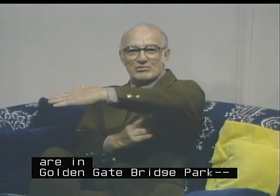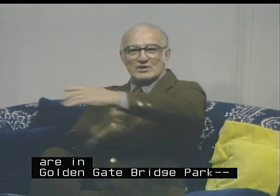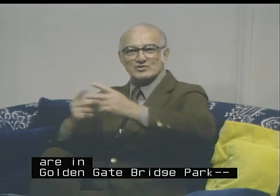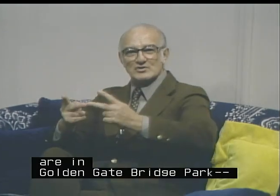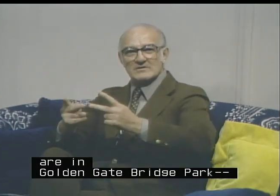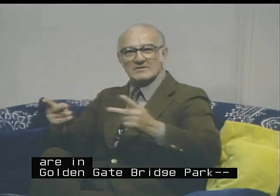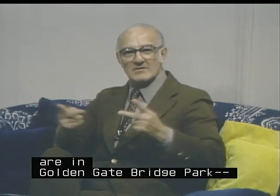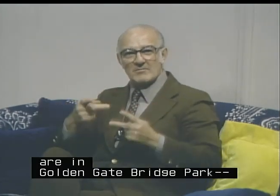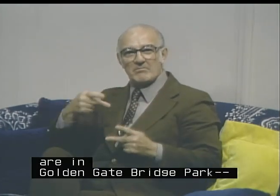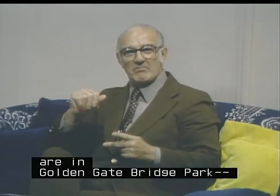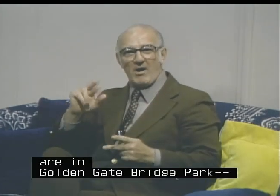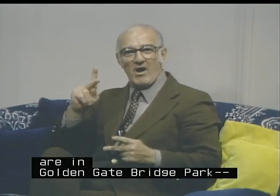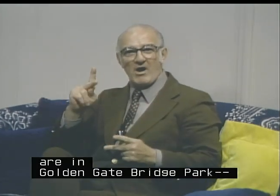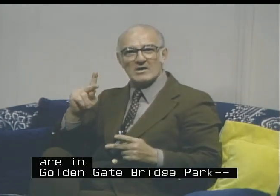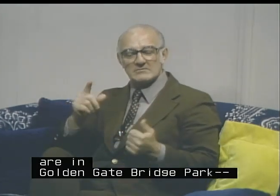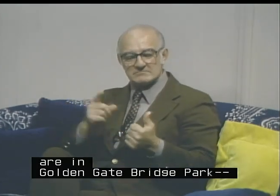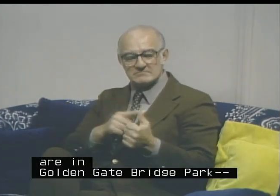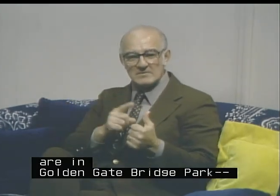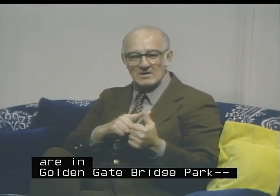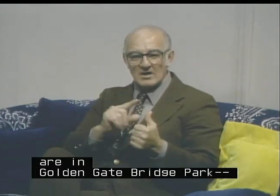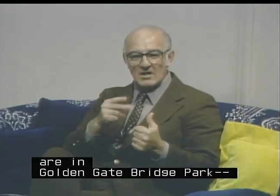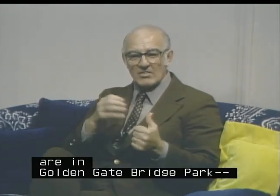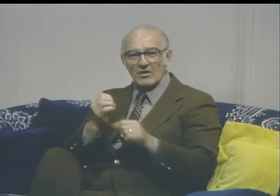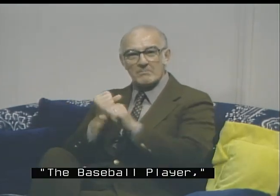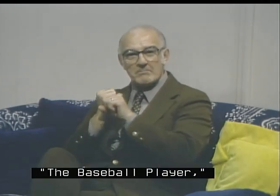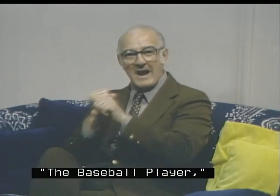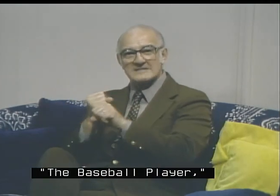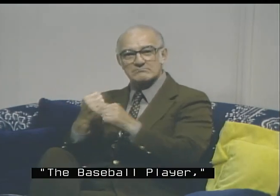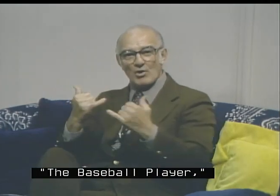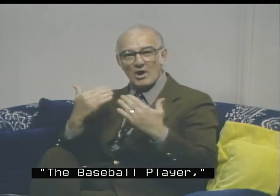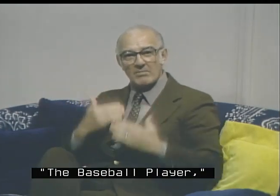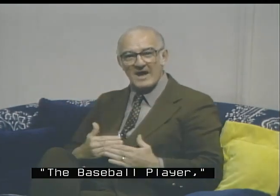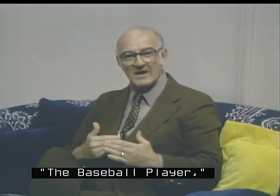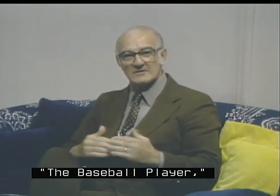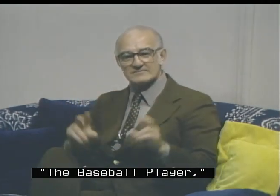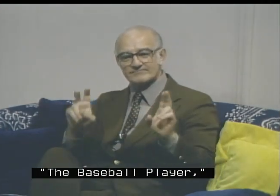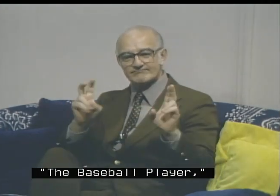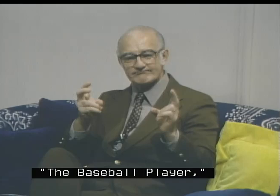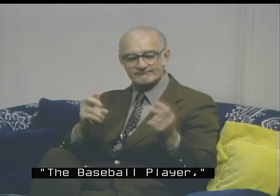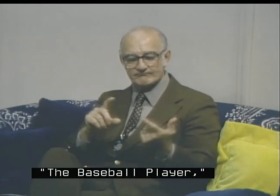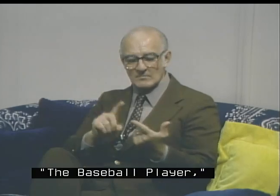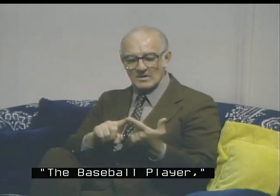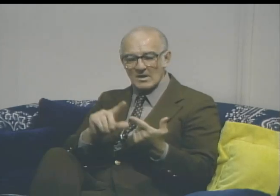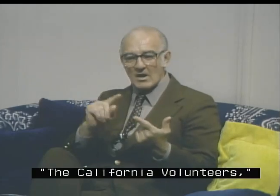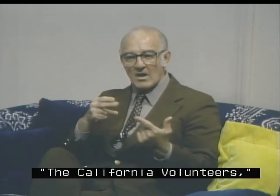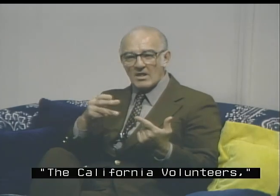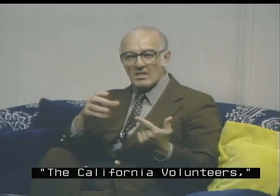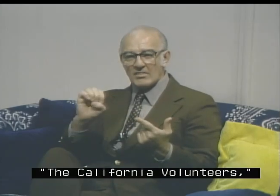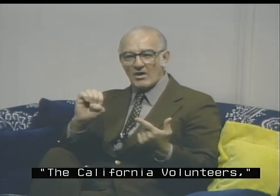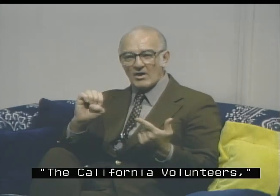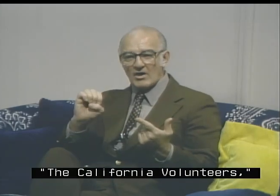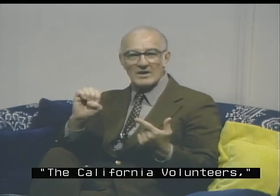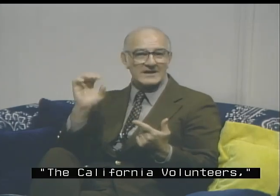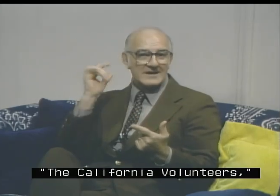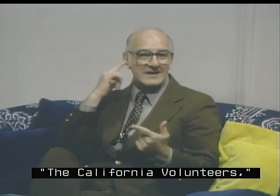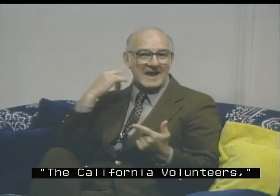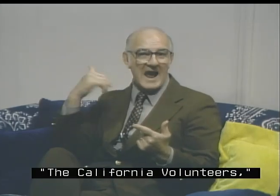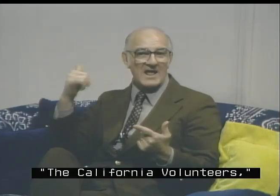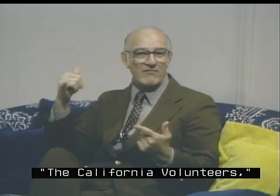Bridge Park, the baseball player, the